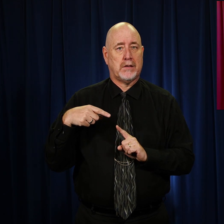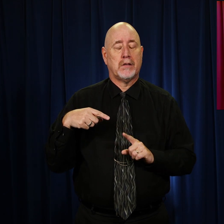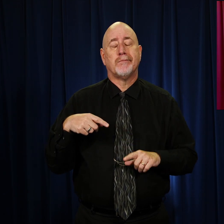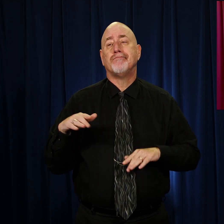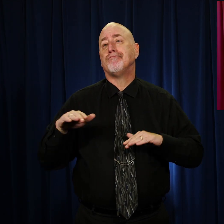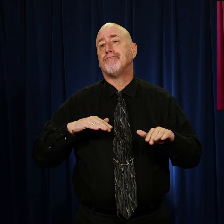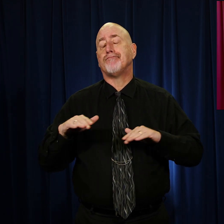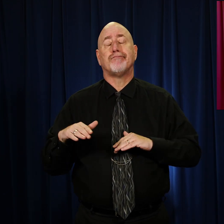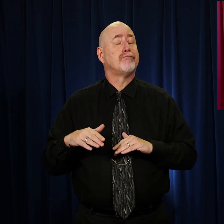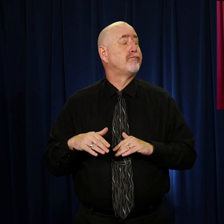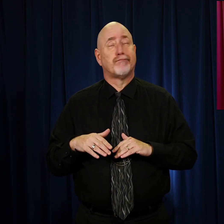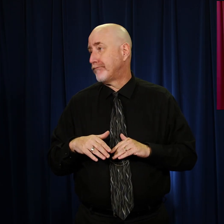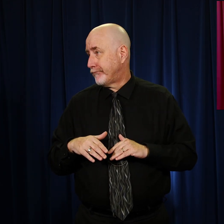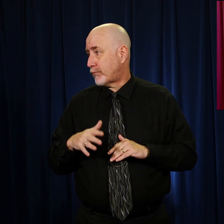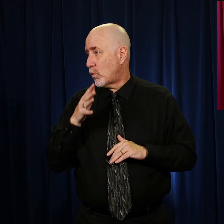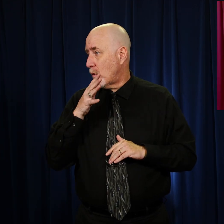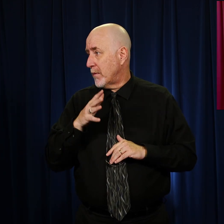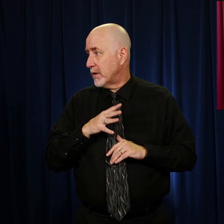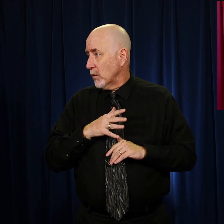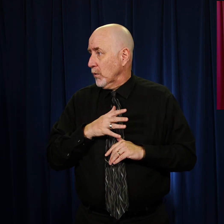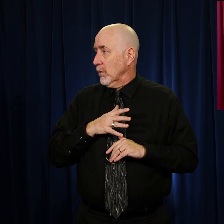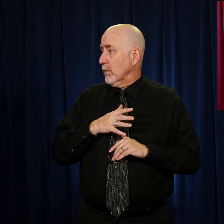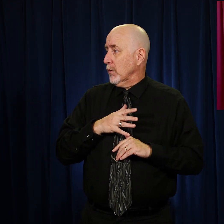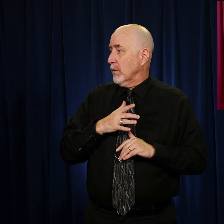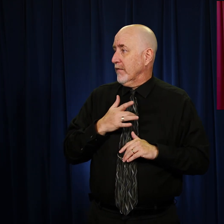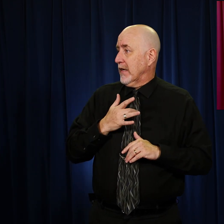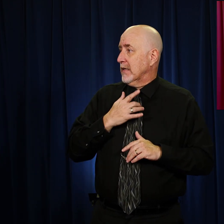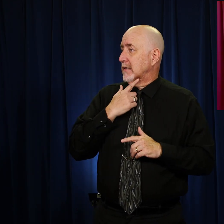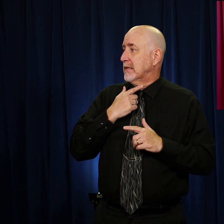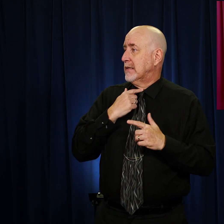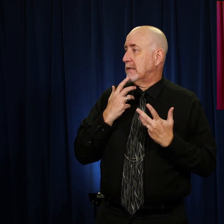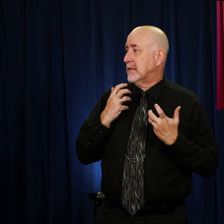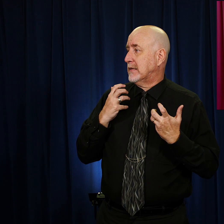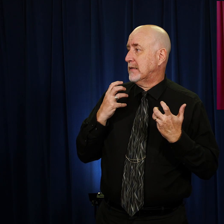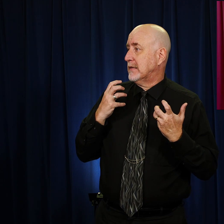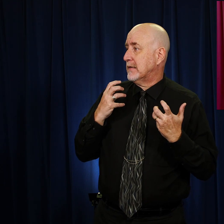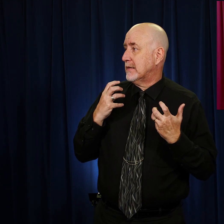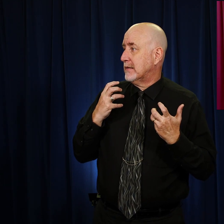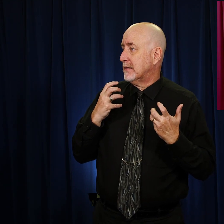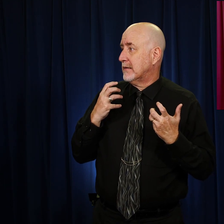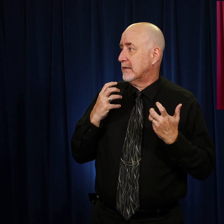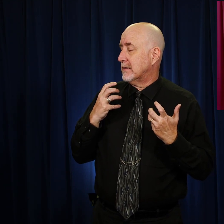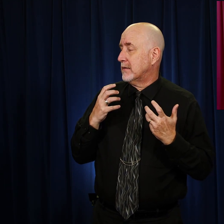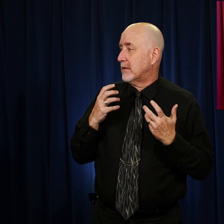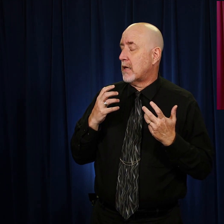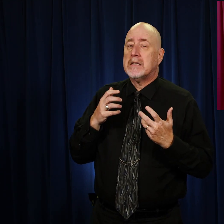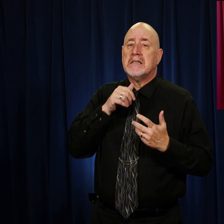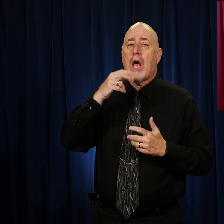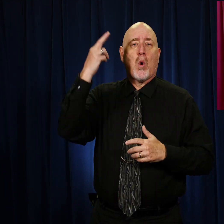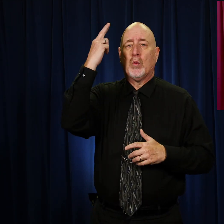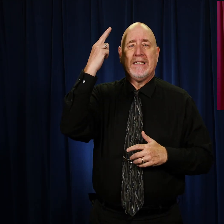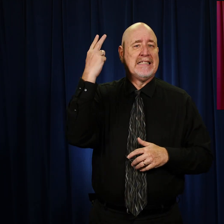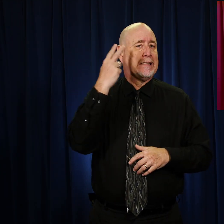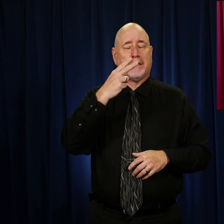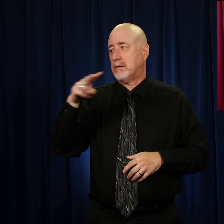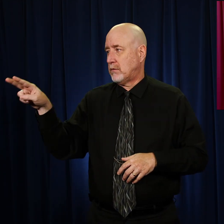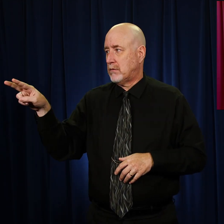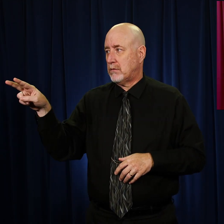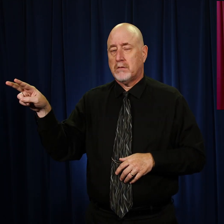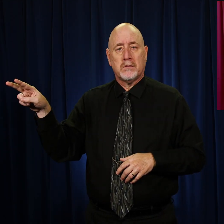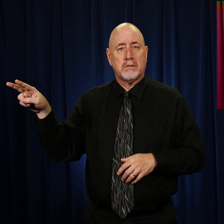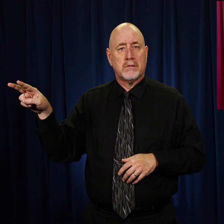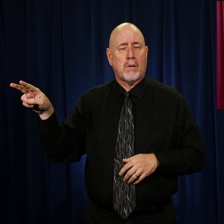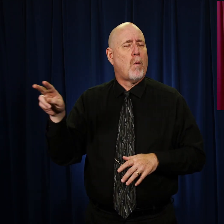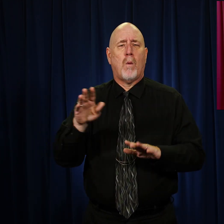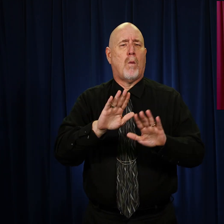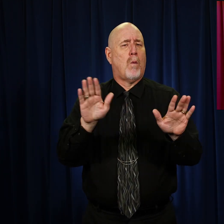should happen to see a woman that creates these sexual desires without his knowing that he was going to be seeing her,